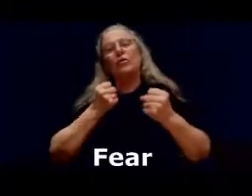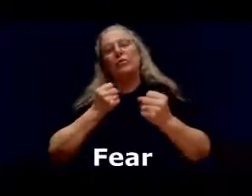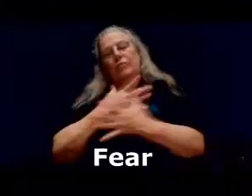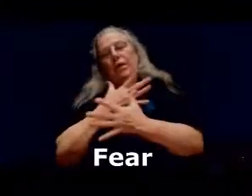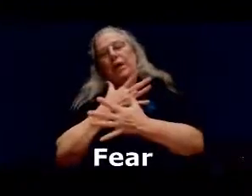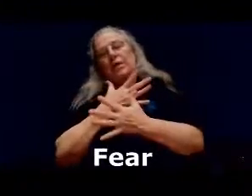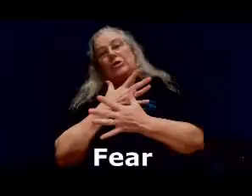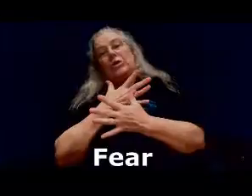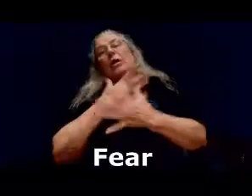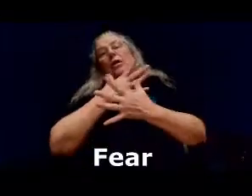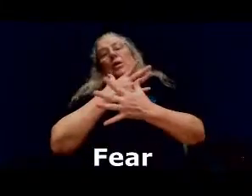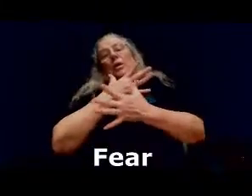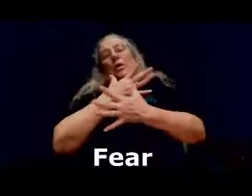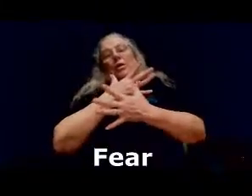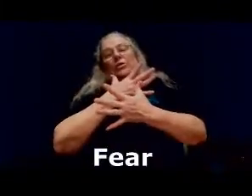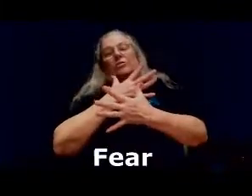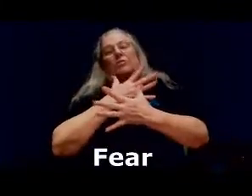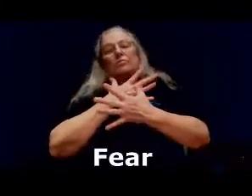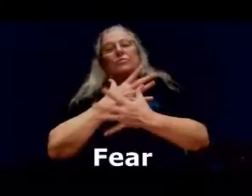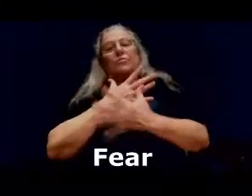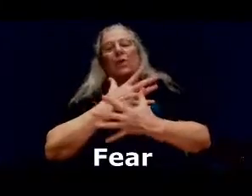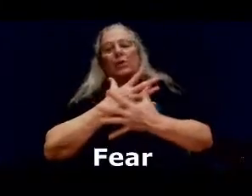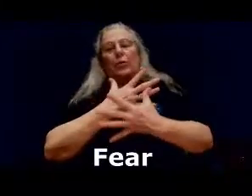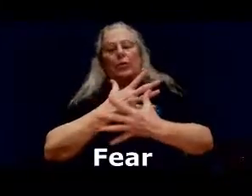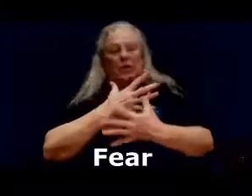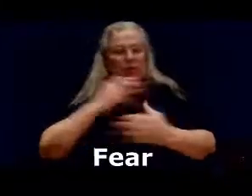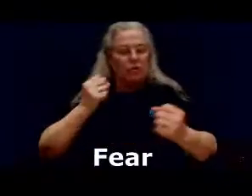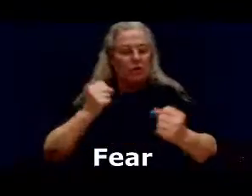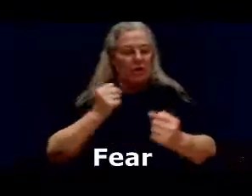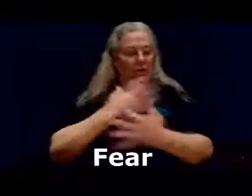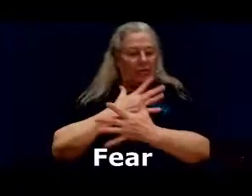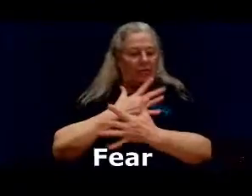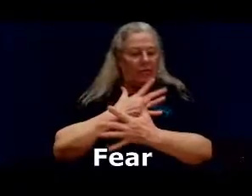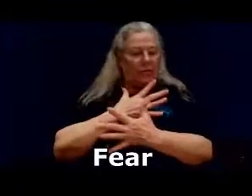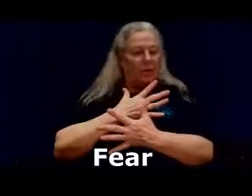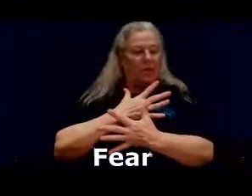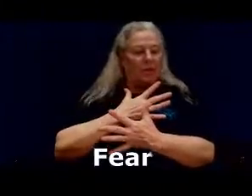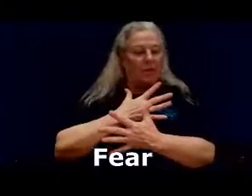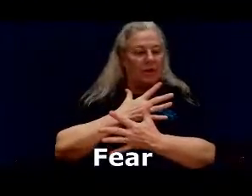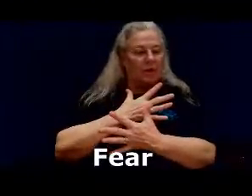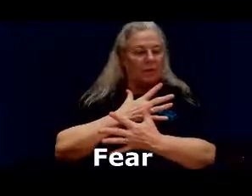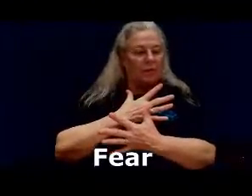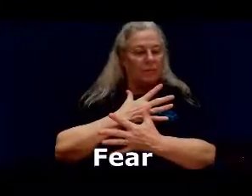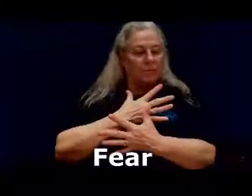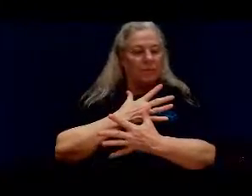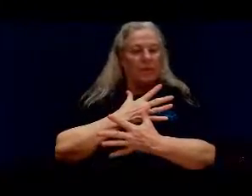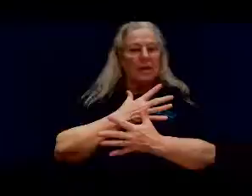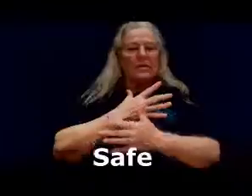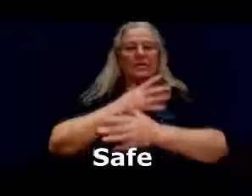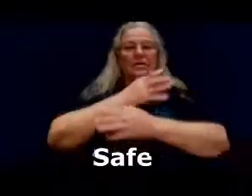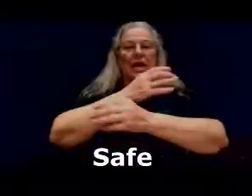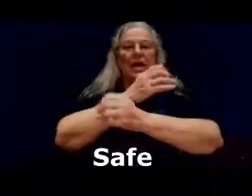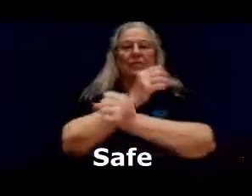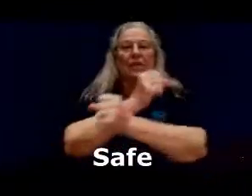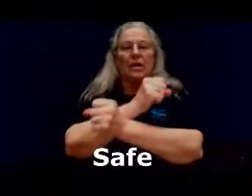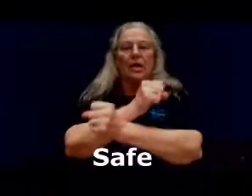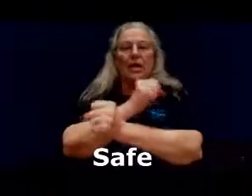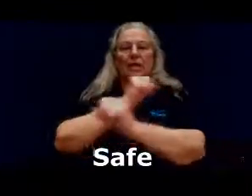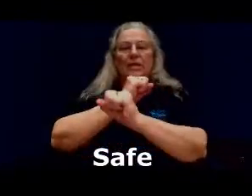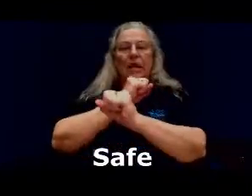internal, and it's just like you're trying to protect yourself. Fear. Safe, S